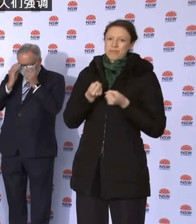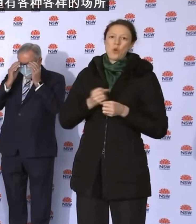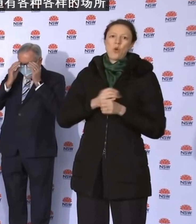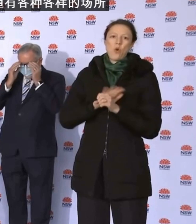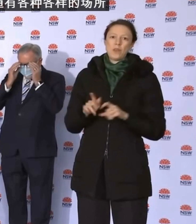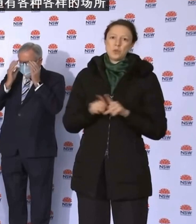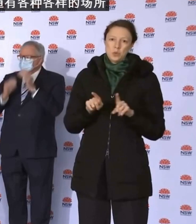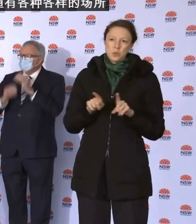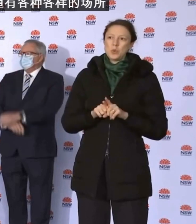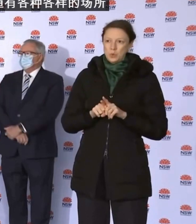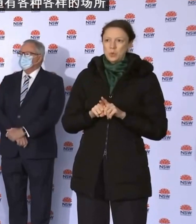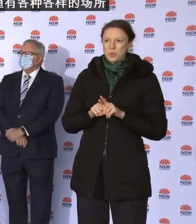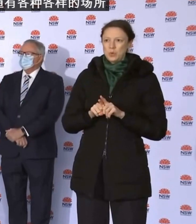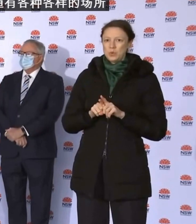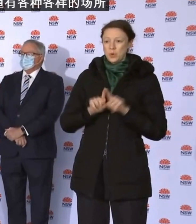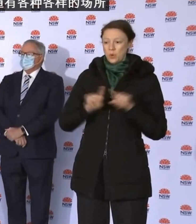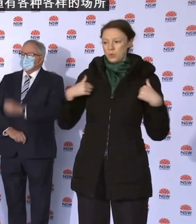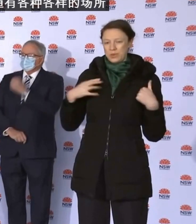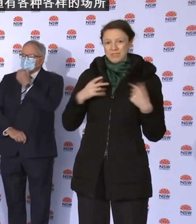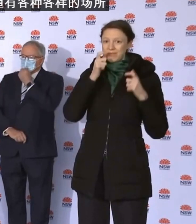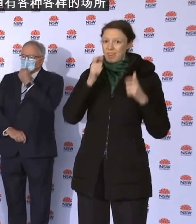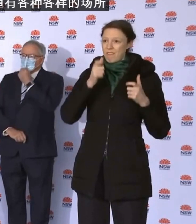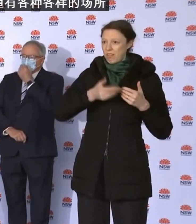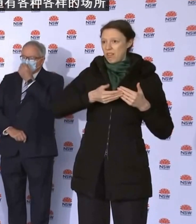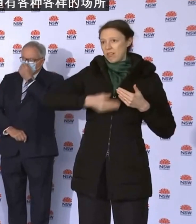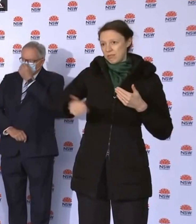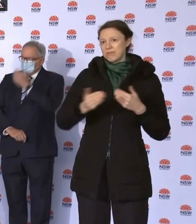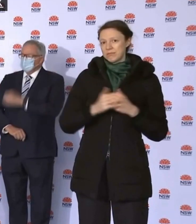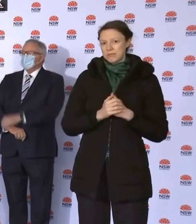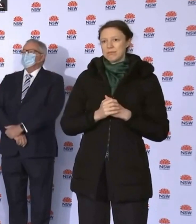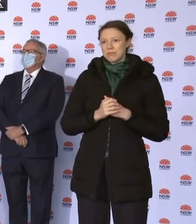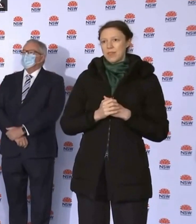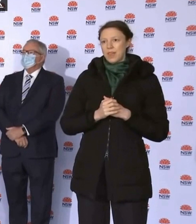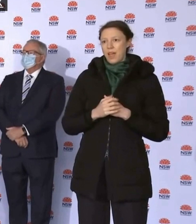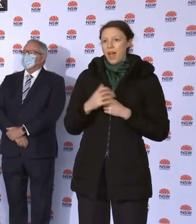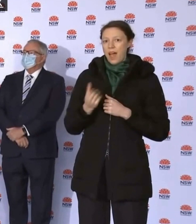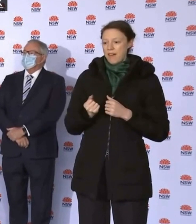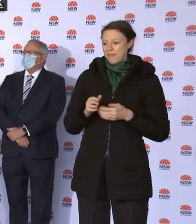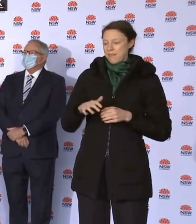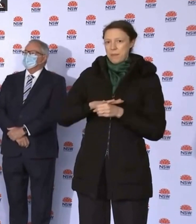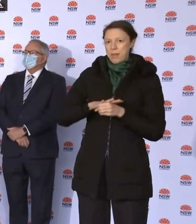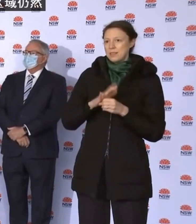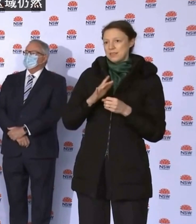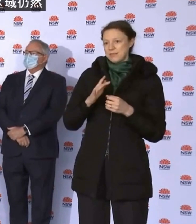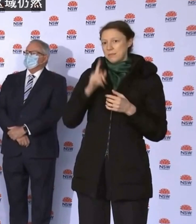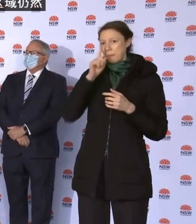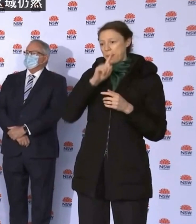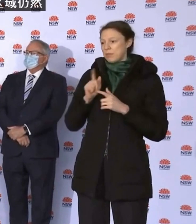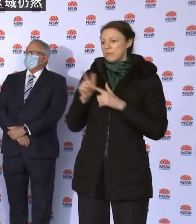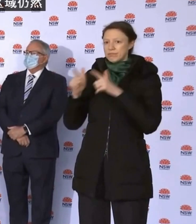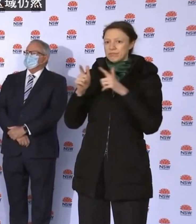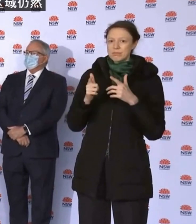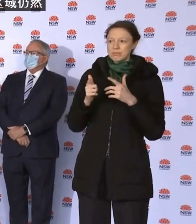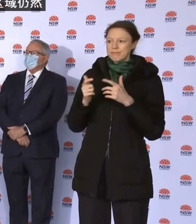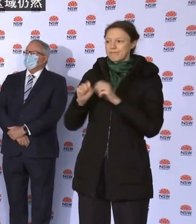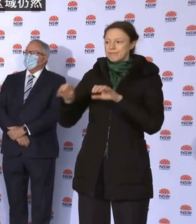people, all of us have to be on our guard. We know there are various venues of concern all throughout Greater Sydney, but in particular those